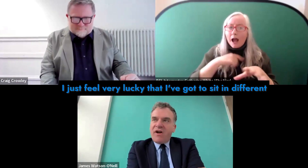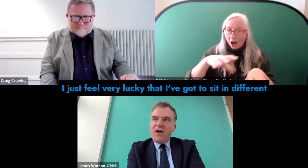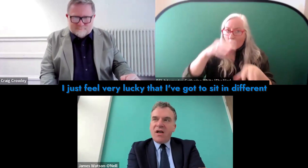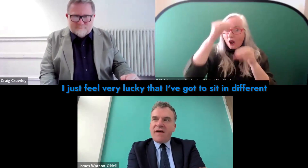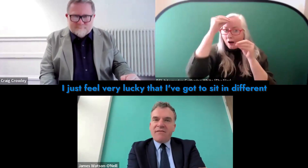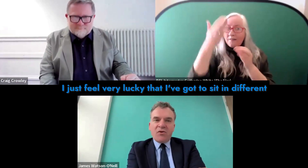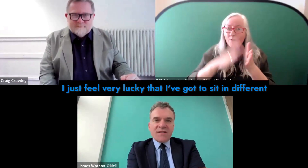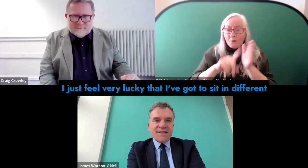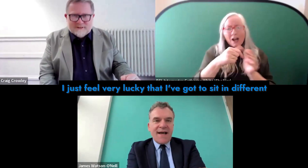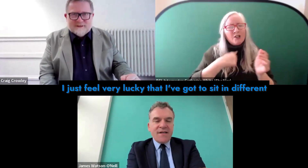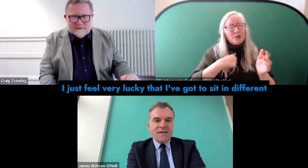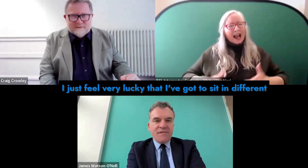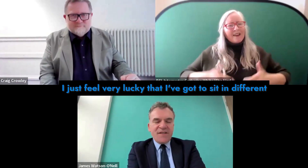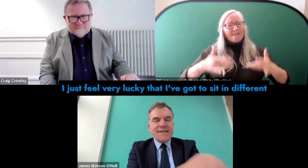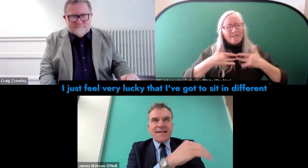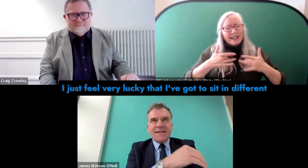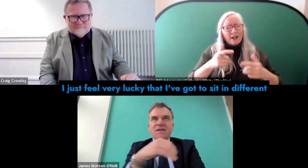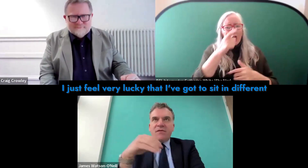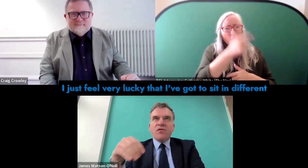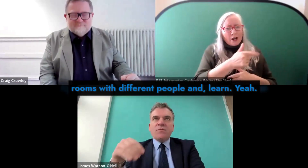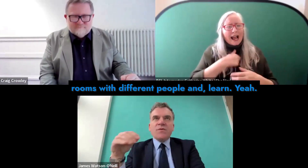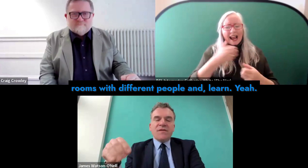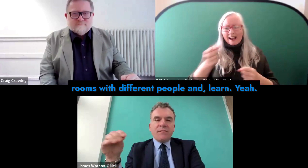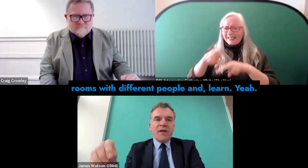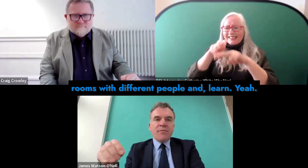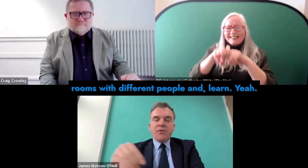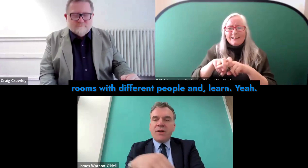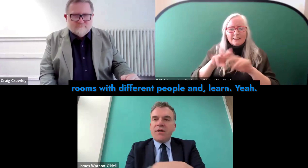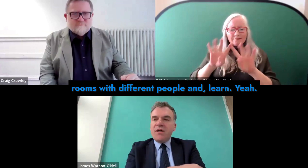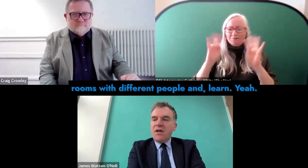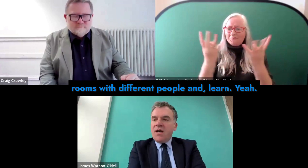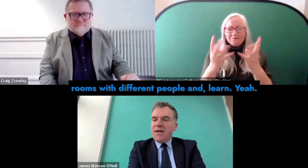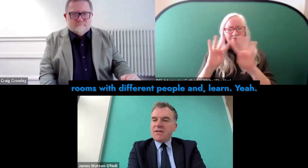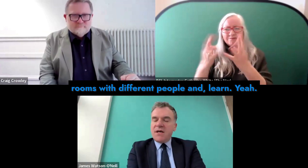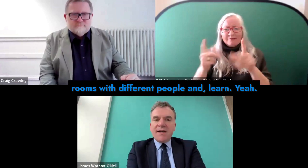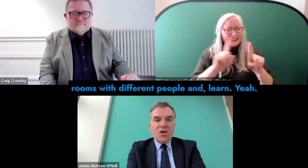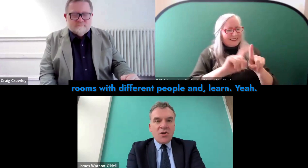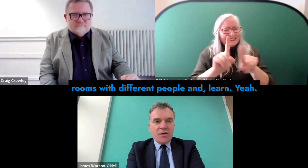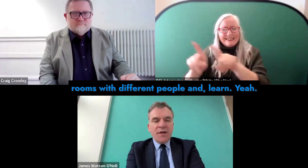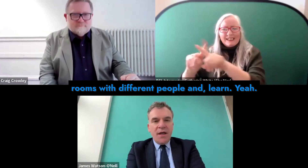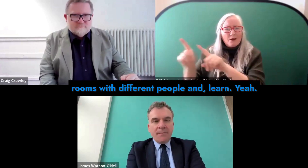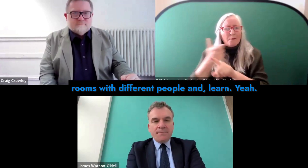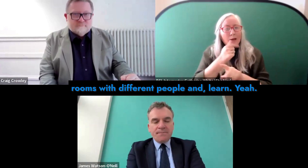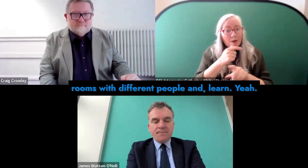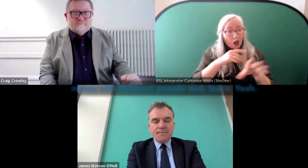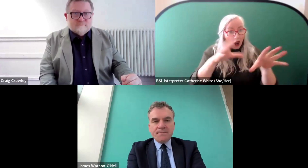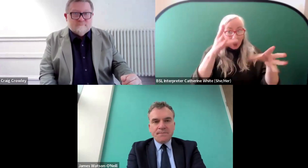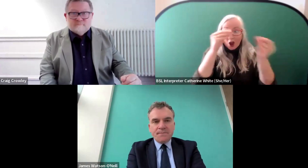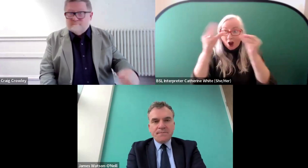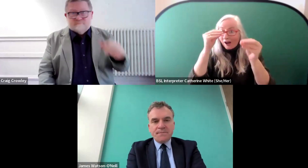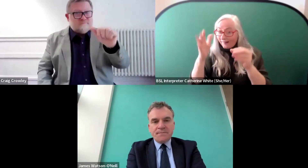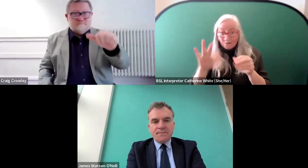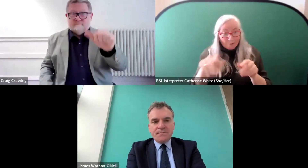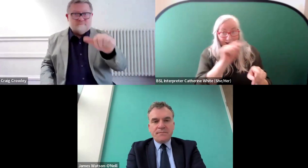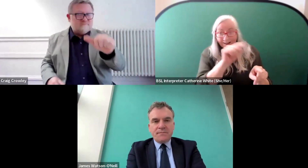I feel very lucky that I've got to sit in different rooms with different people and learn. Yeah.